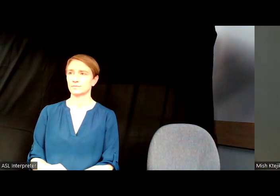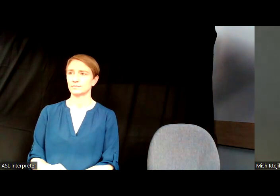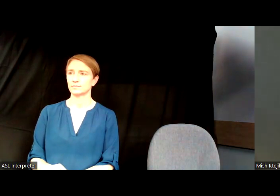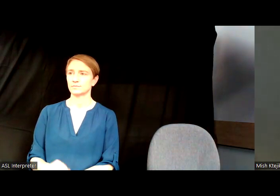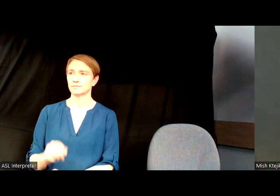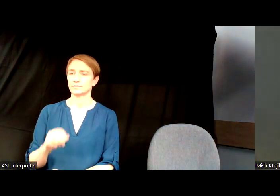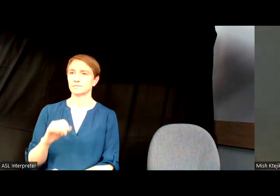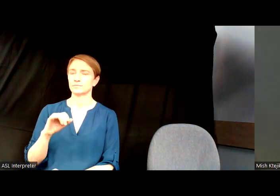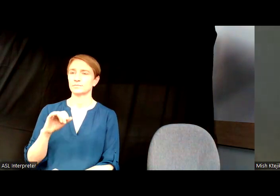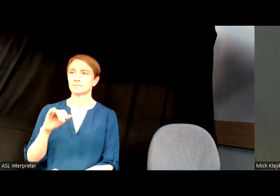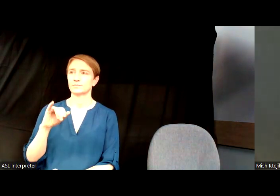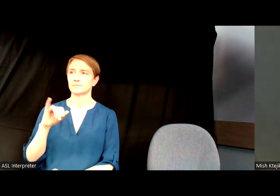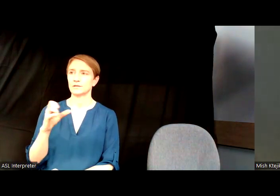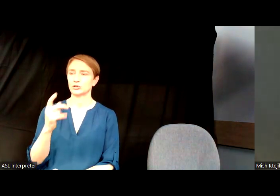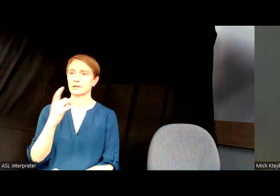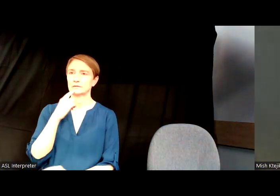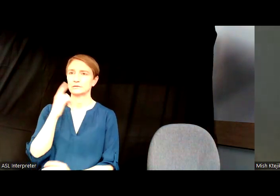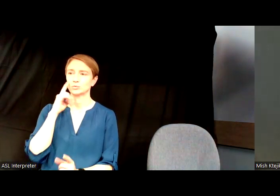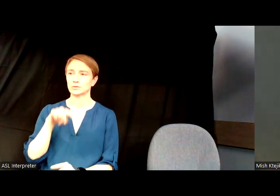This is Jack, agree.